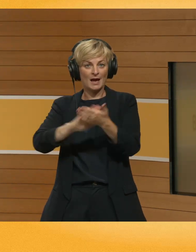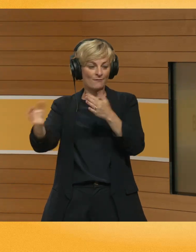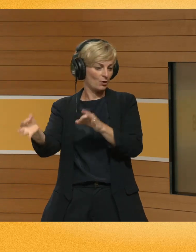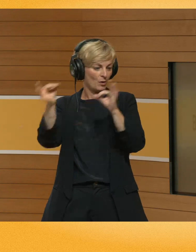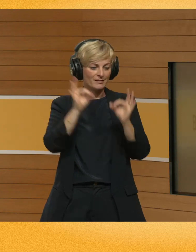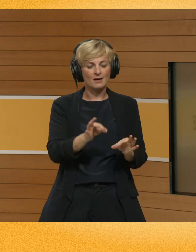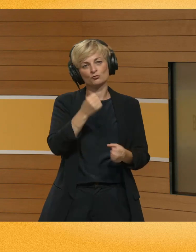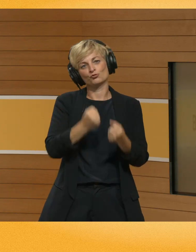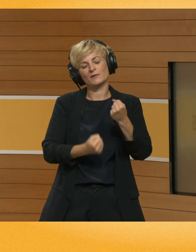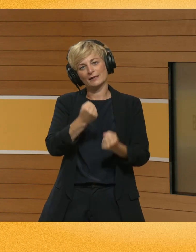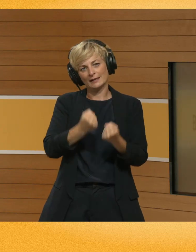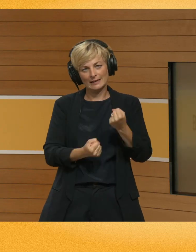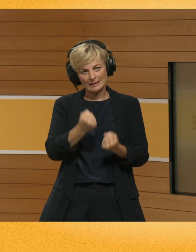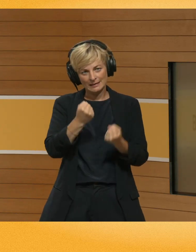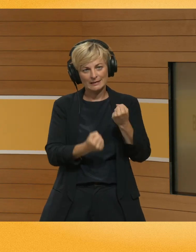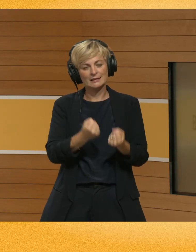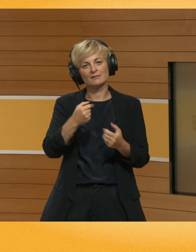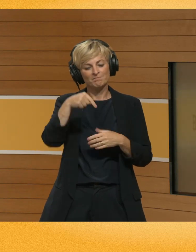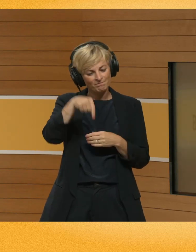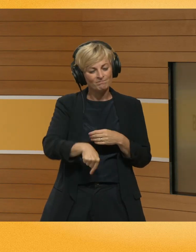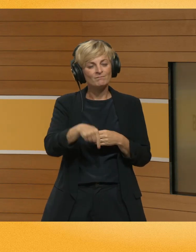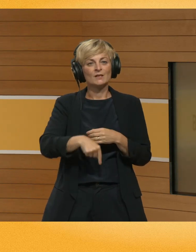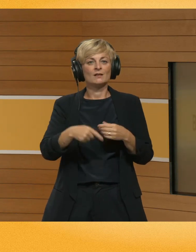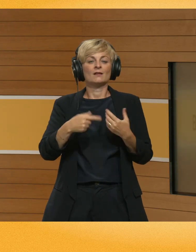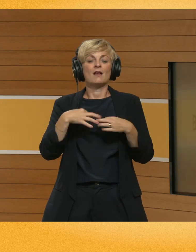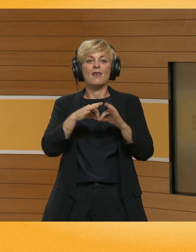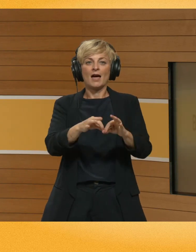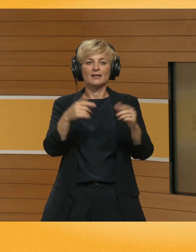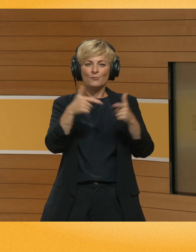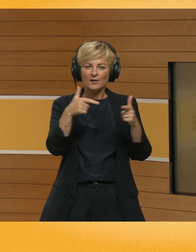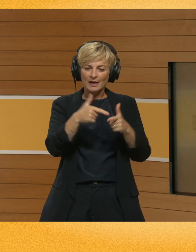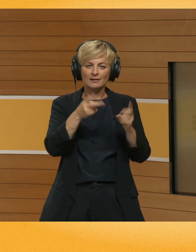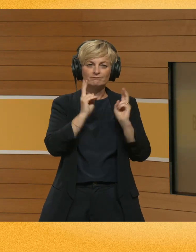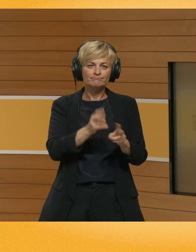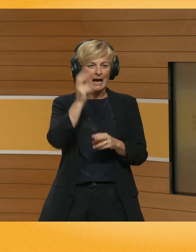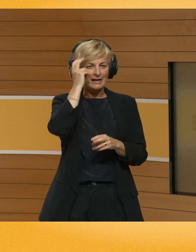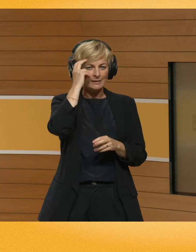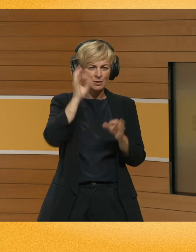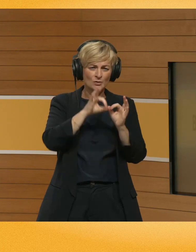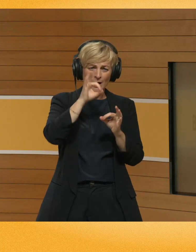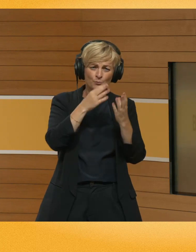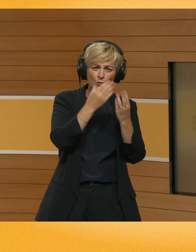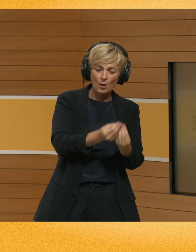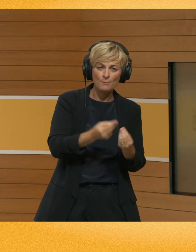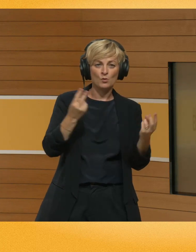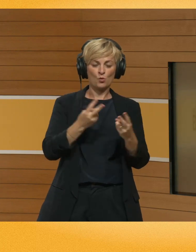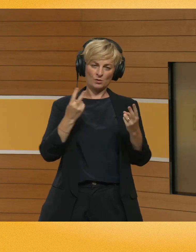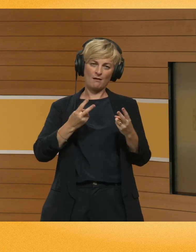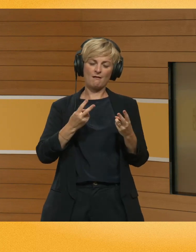at the top management, but at the wards. And then we talked about in the morning